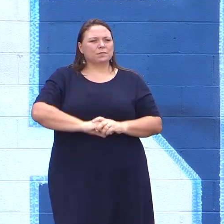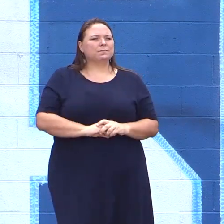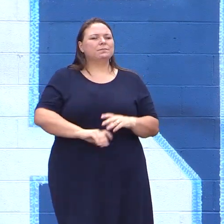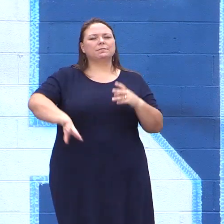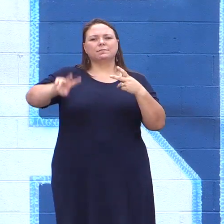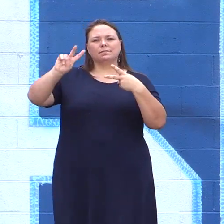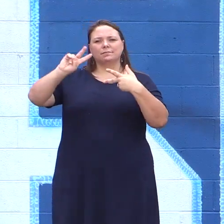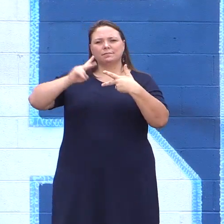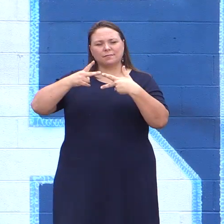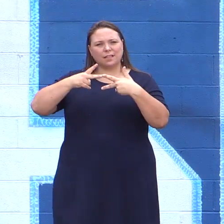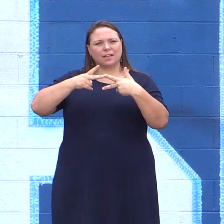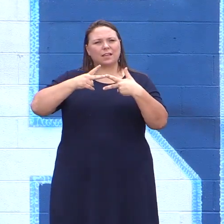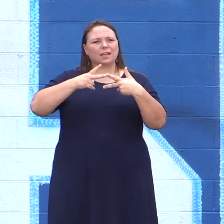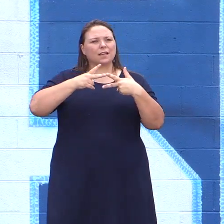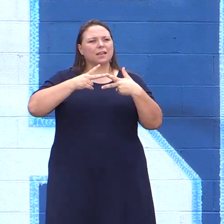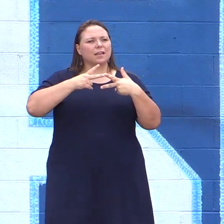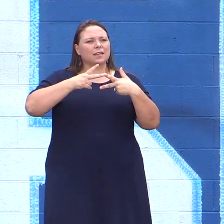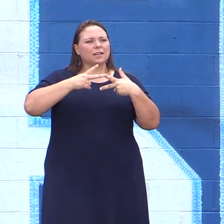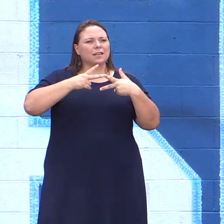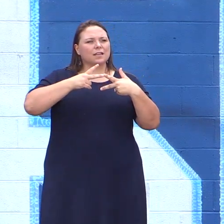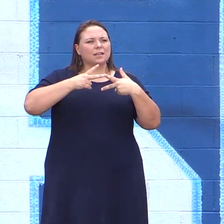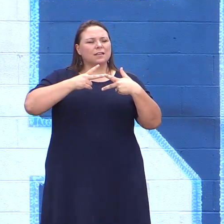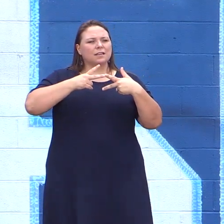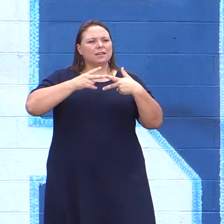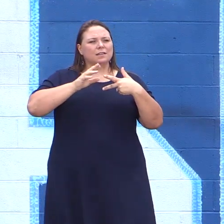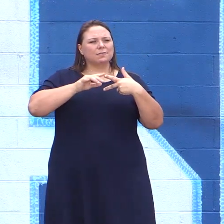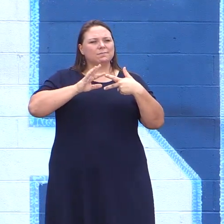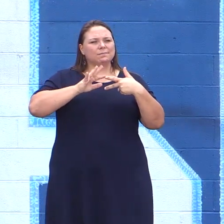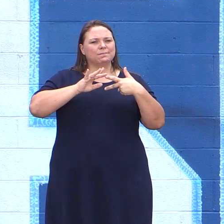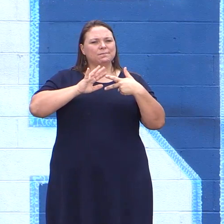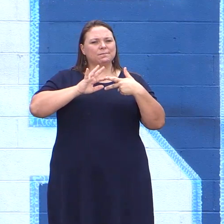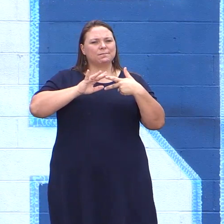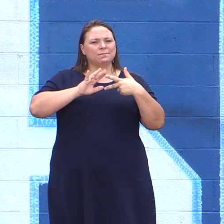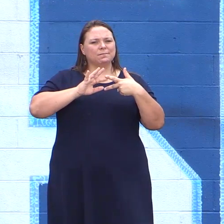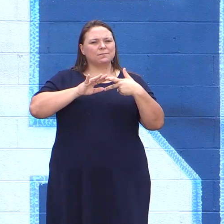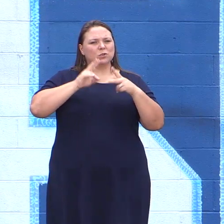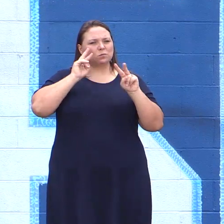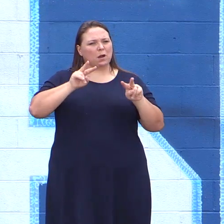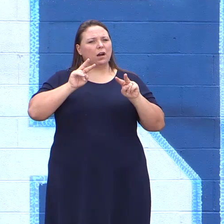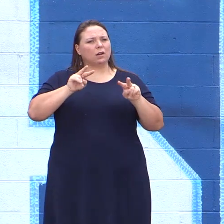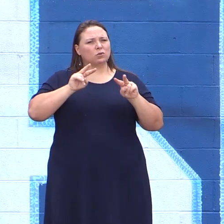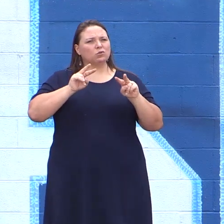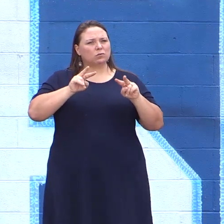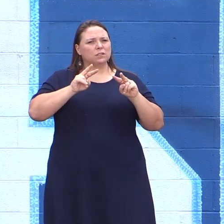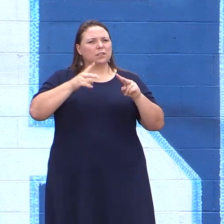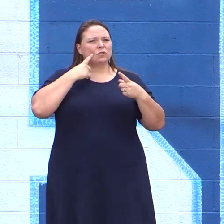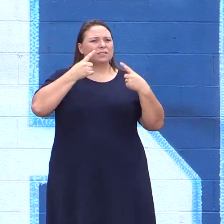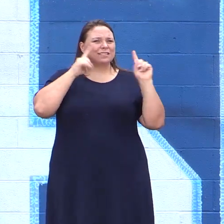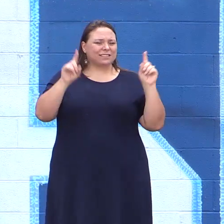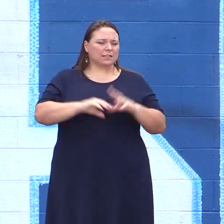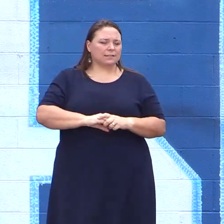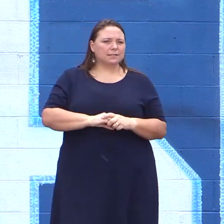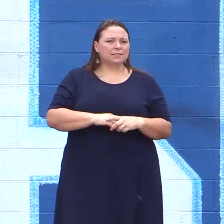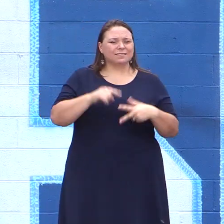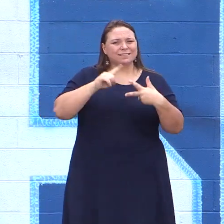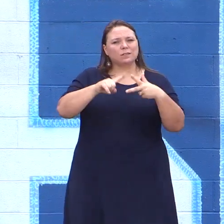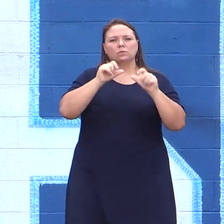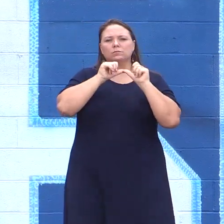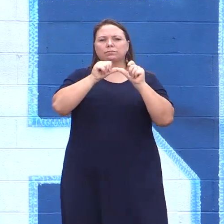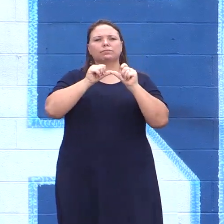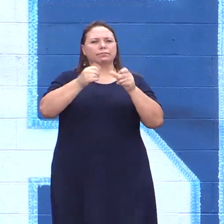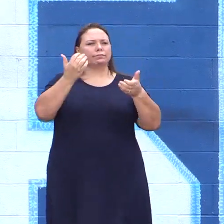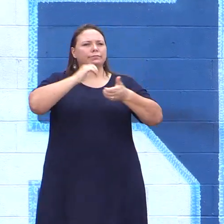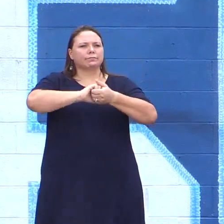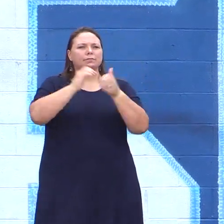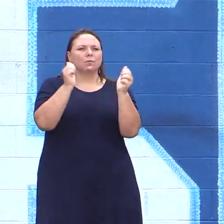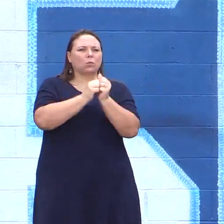Second question was with respect to just monitoring for success. That'll be a continued